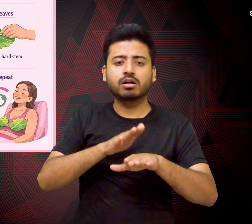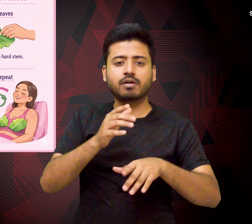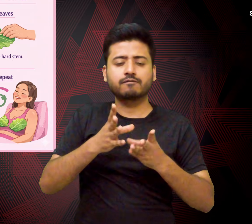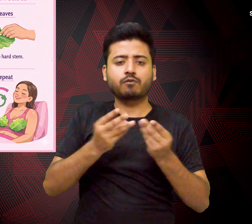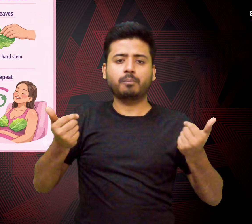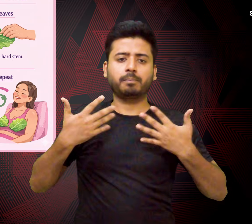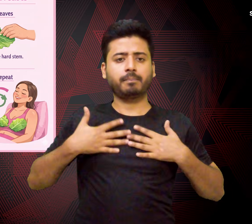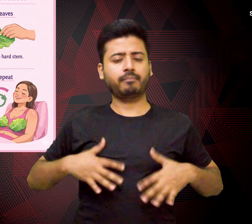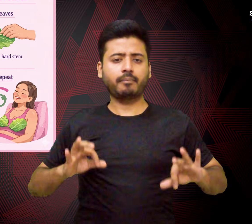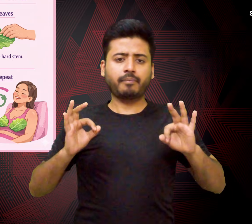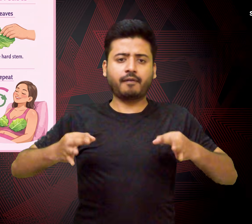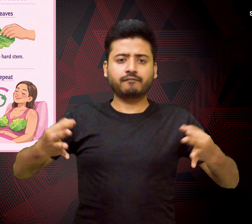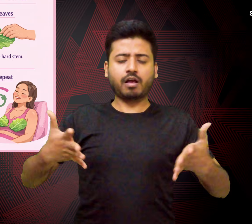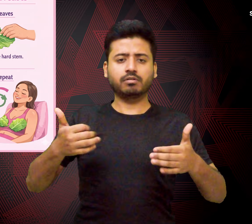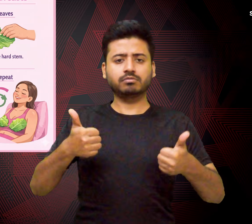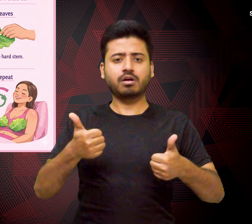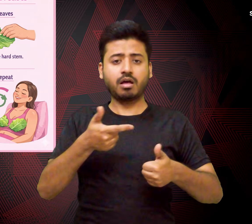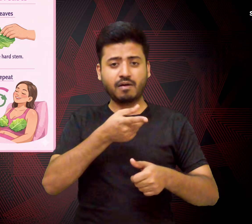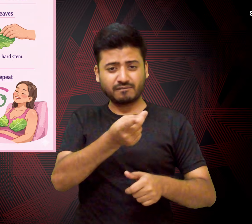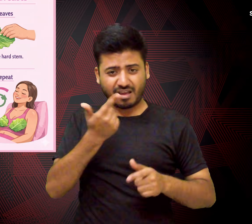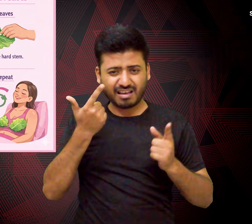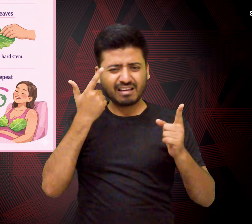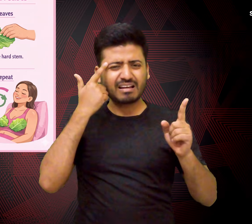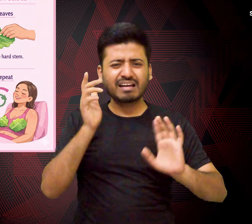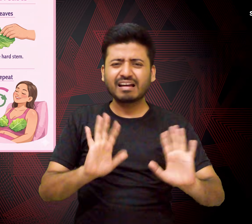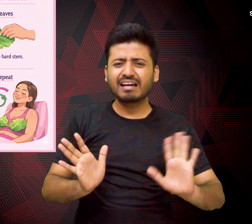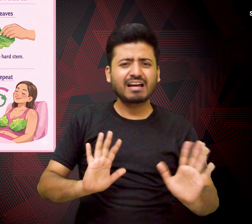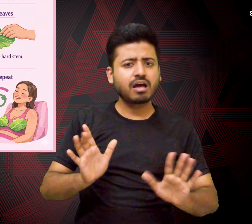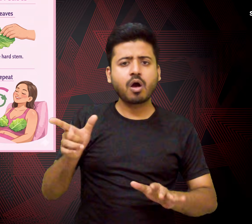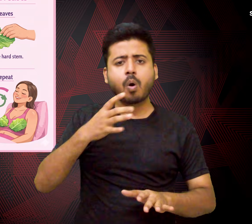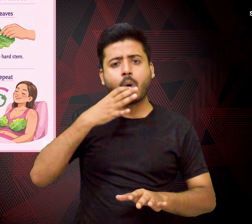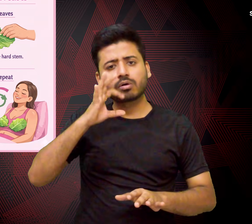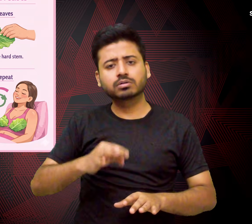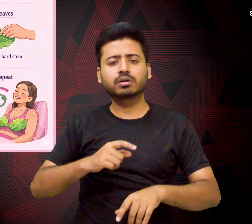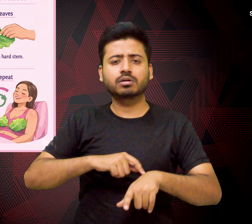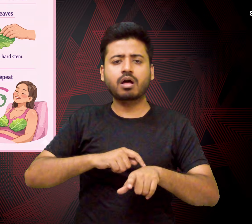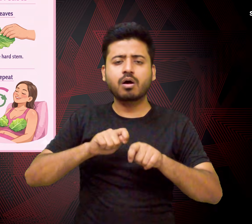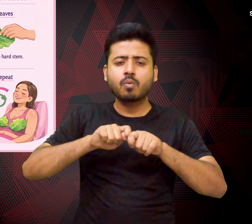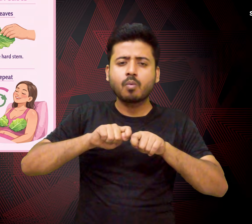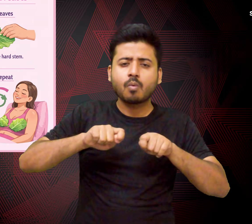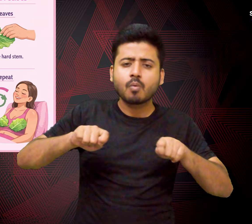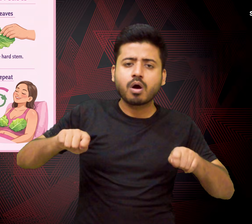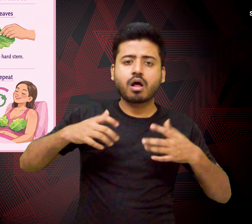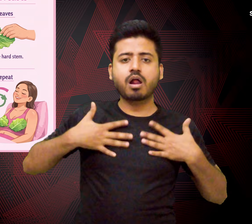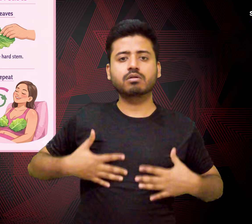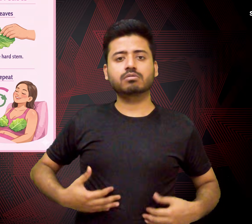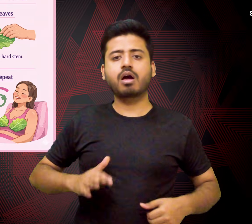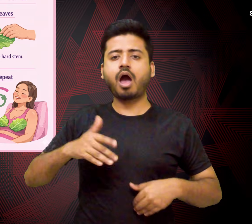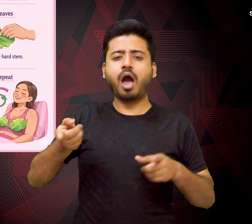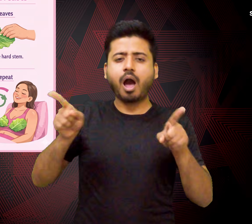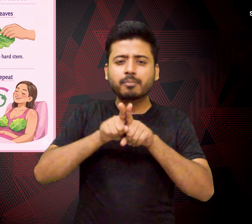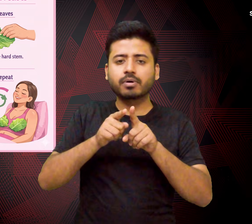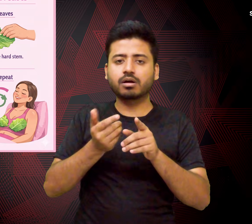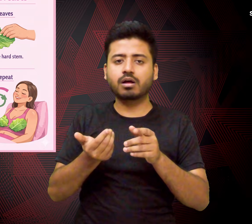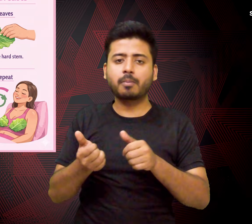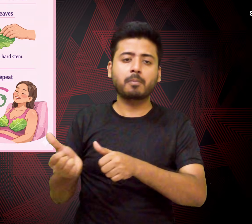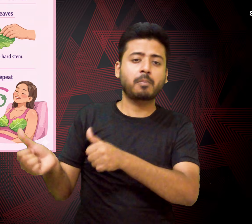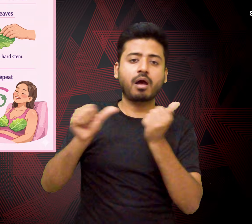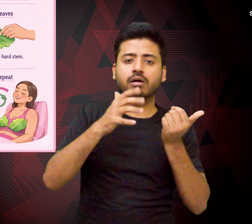your bra, ensuring the nipple is left exposed. Duration. Leave on for about 20 to 40 minutes or until the leaves